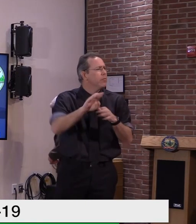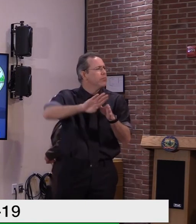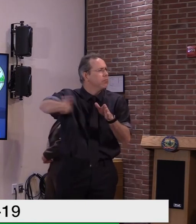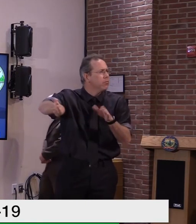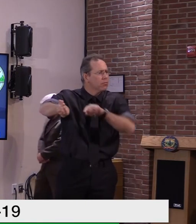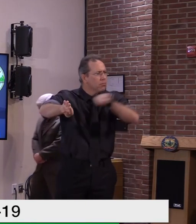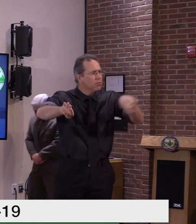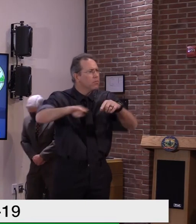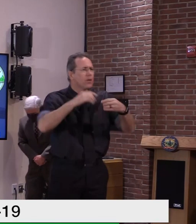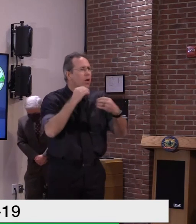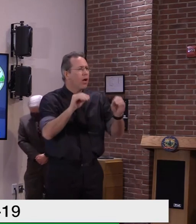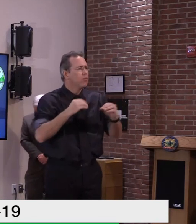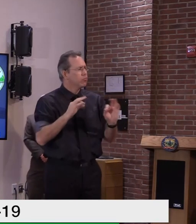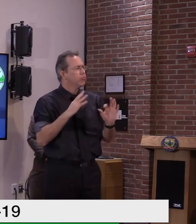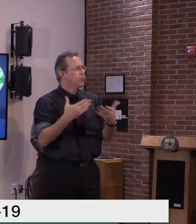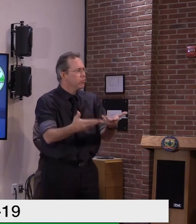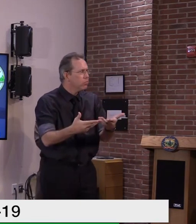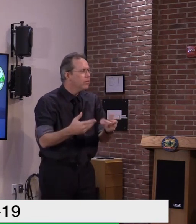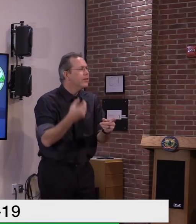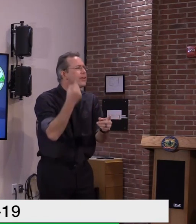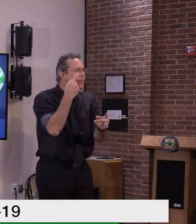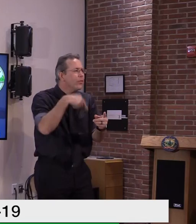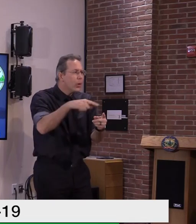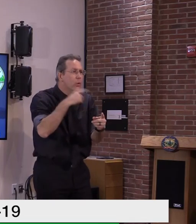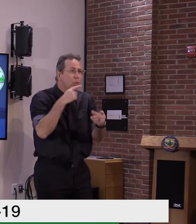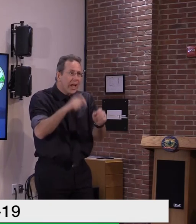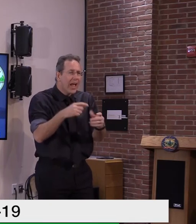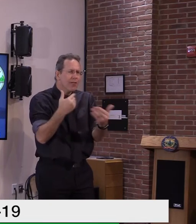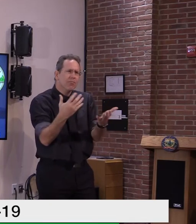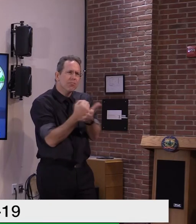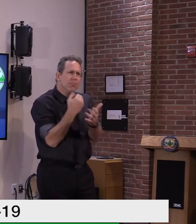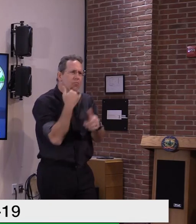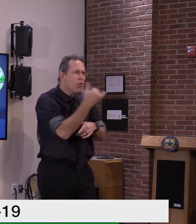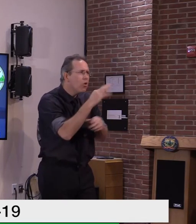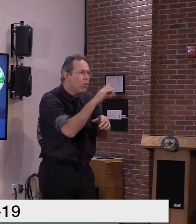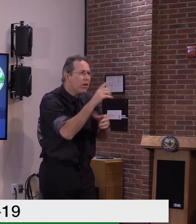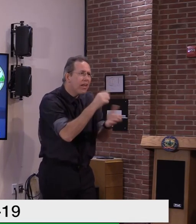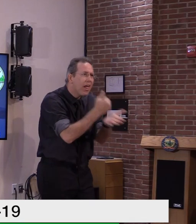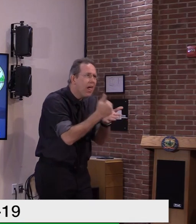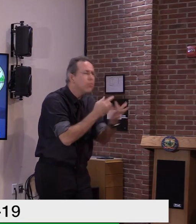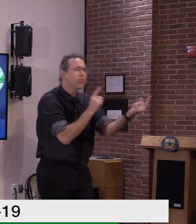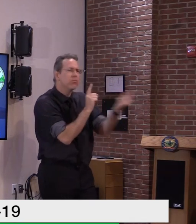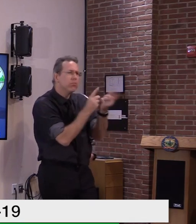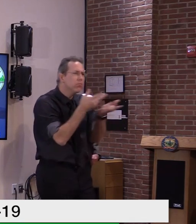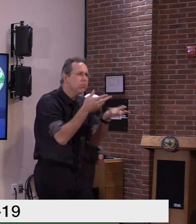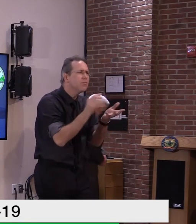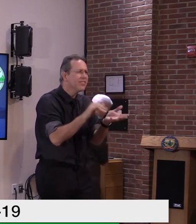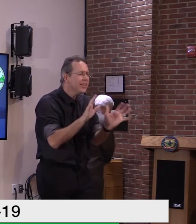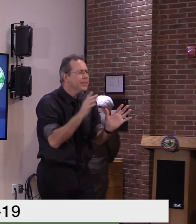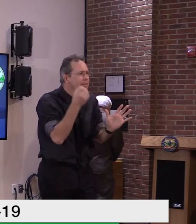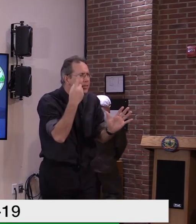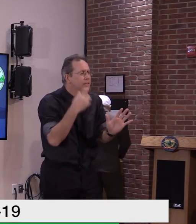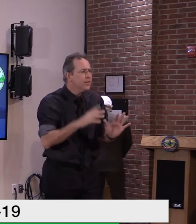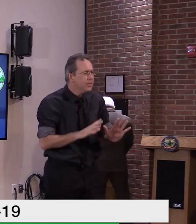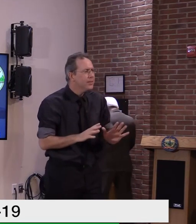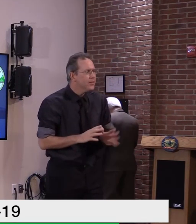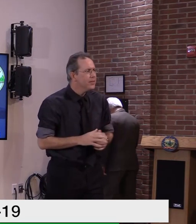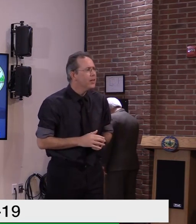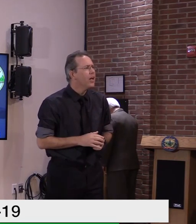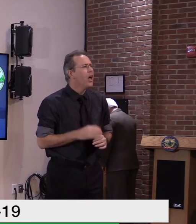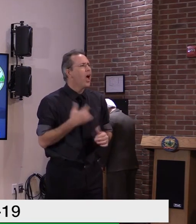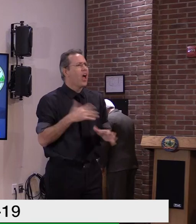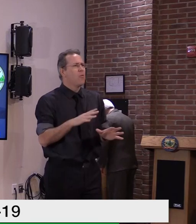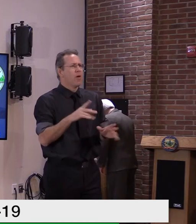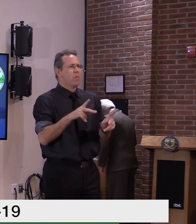the appropriate precautions that we all use. So I would never want that kind of outcome to occur as